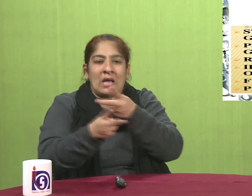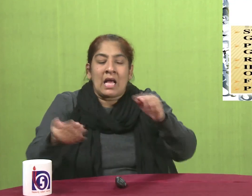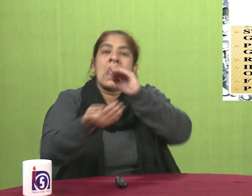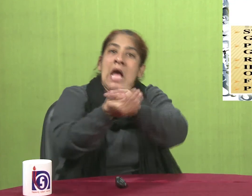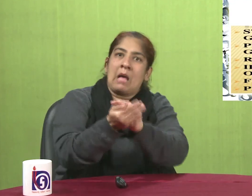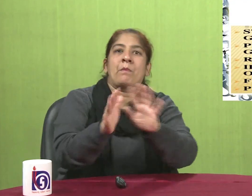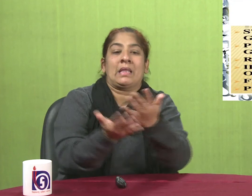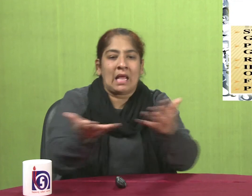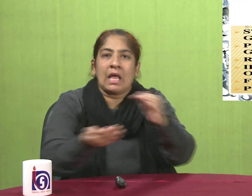storage of goods,